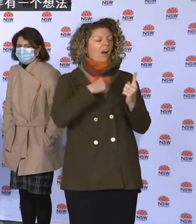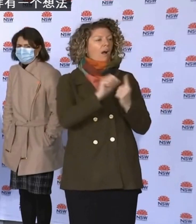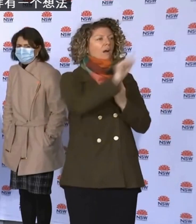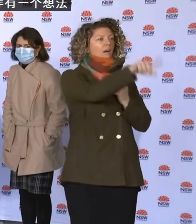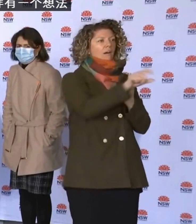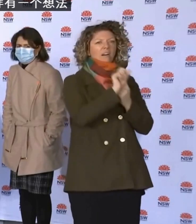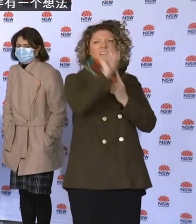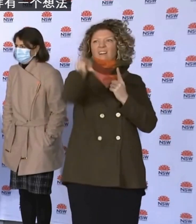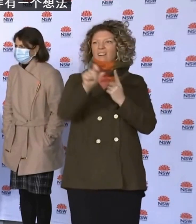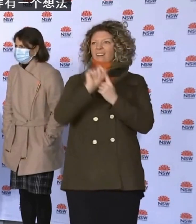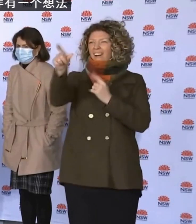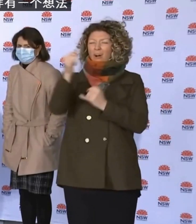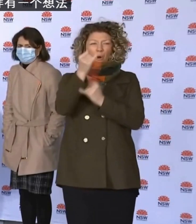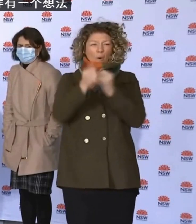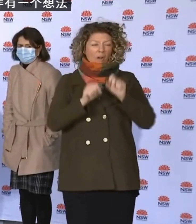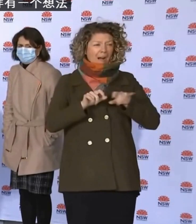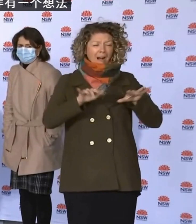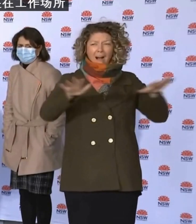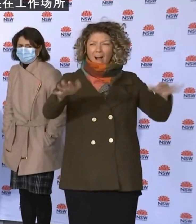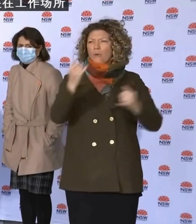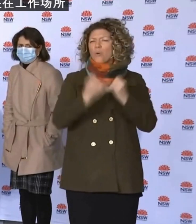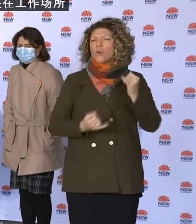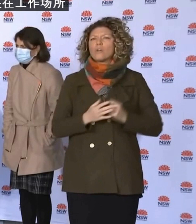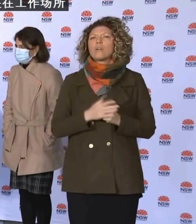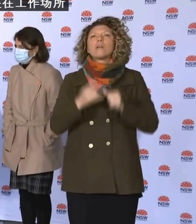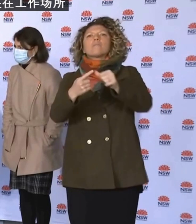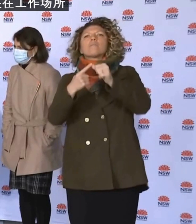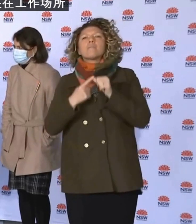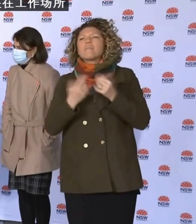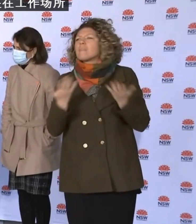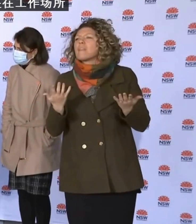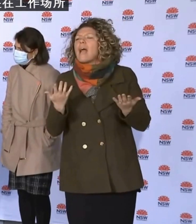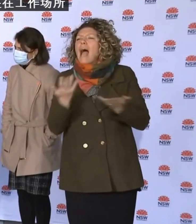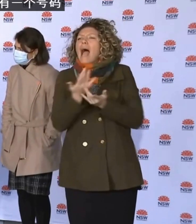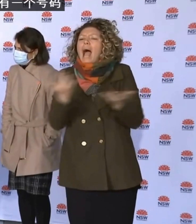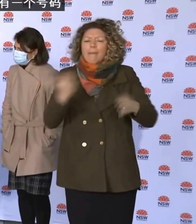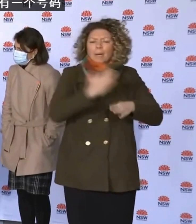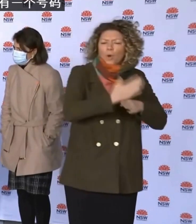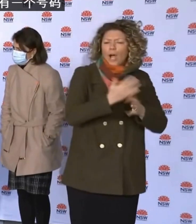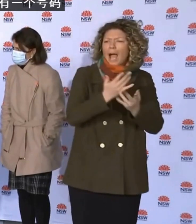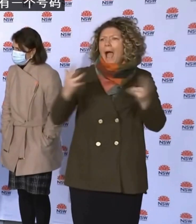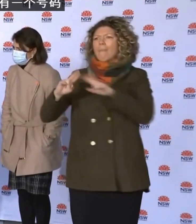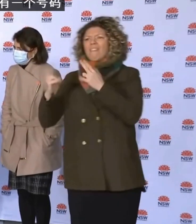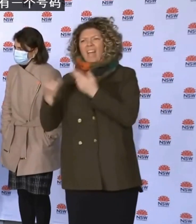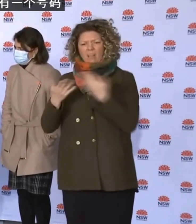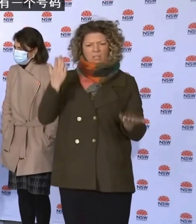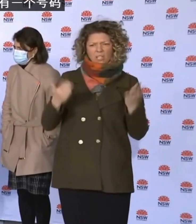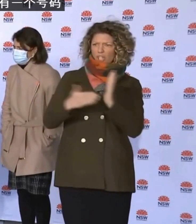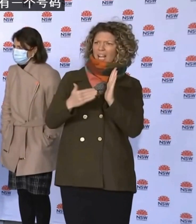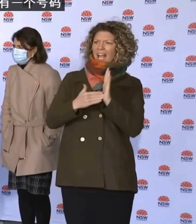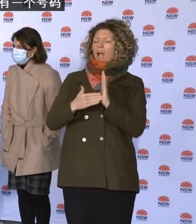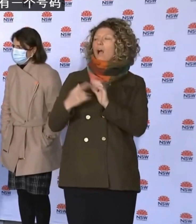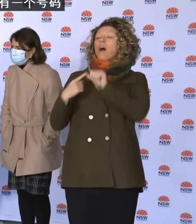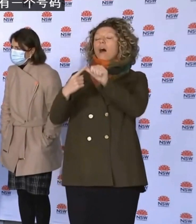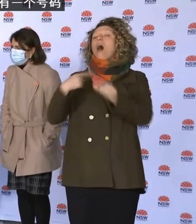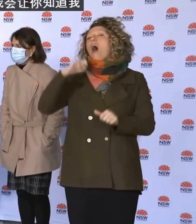fires across the Sydney metropolitan area. Give us an idea. If there's 78 new cases, how many of those are in the workplace? I'll get you that information, but there have